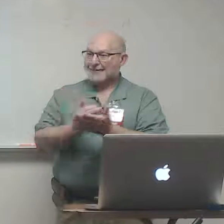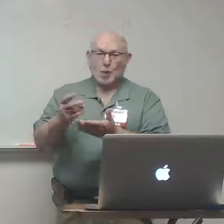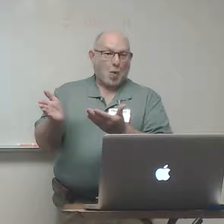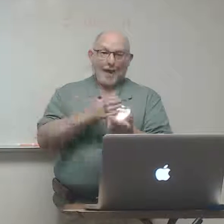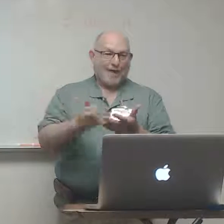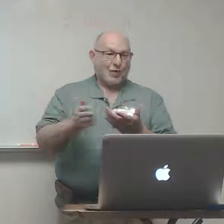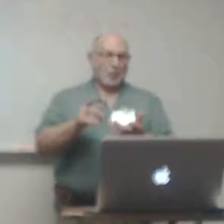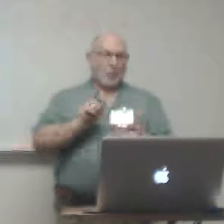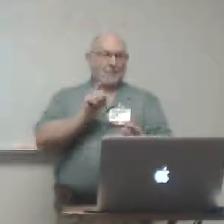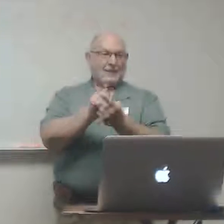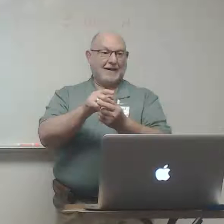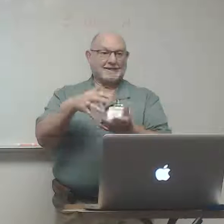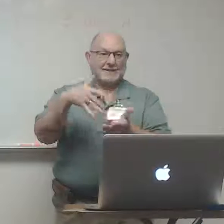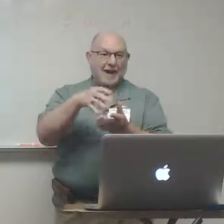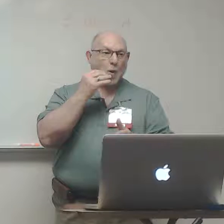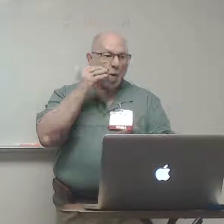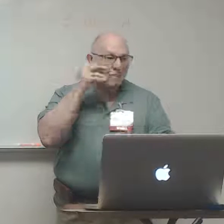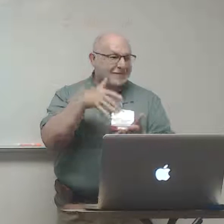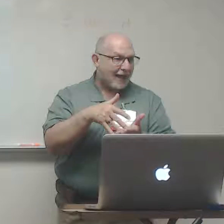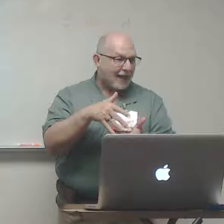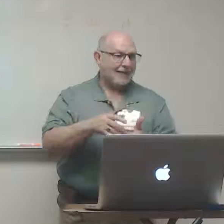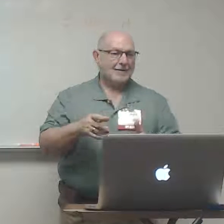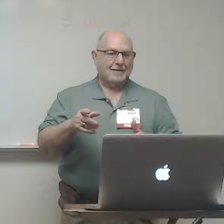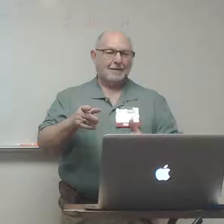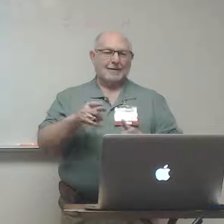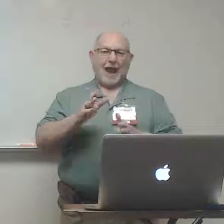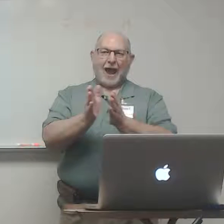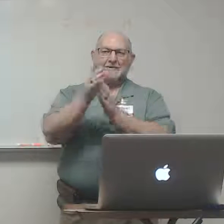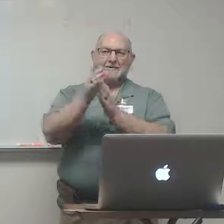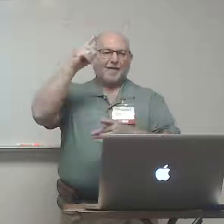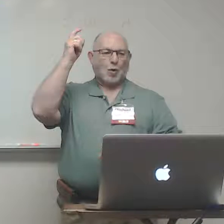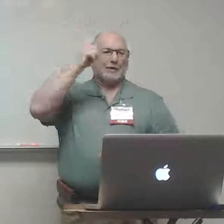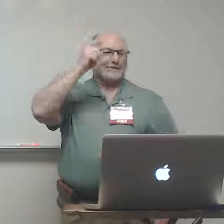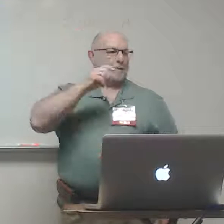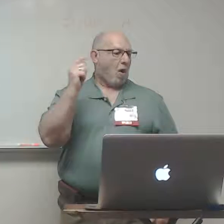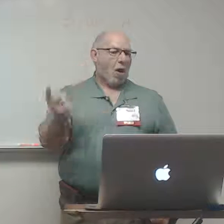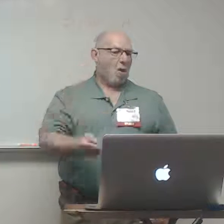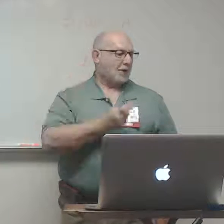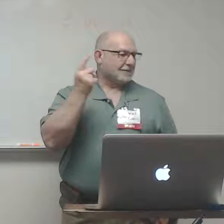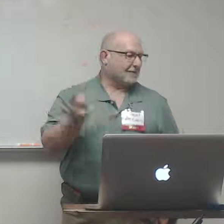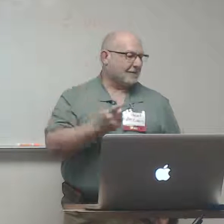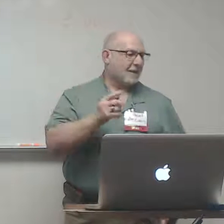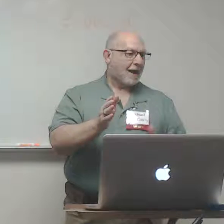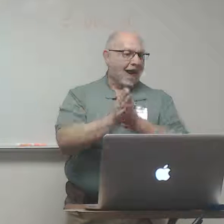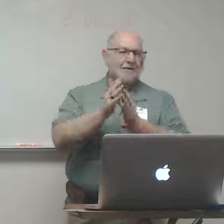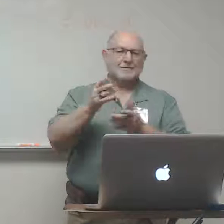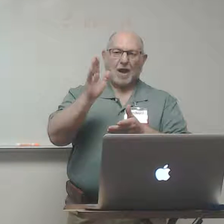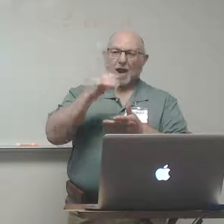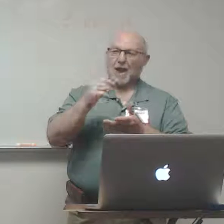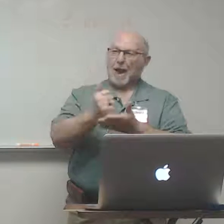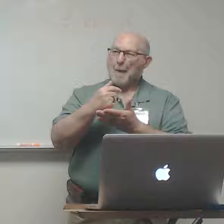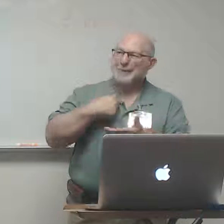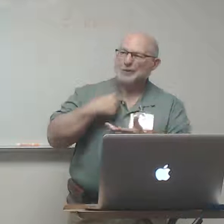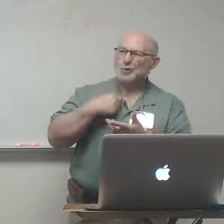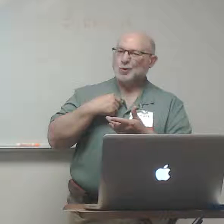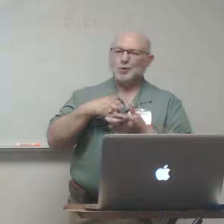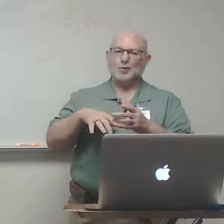classes or whatever. When we're studying and training lessons, you know, maybe having a home Bible study, ask for wisdom. Always remember to ask